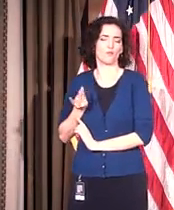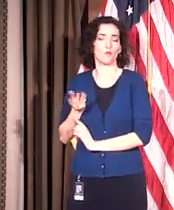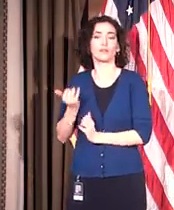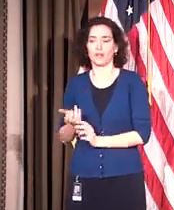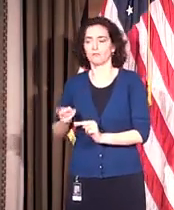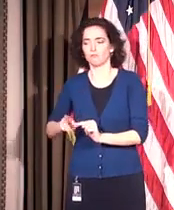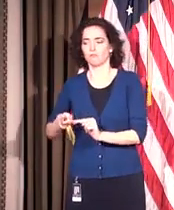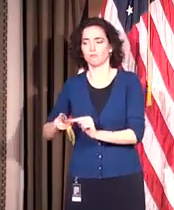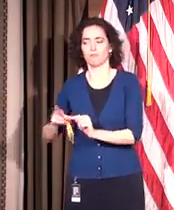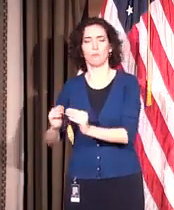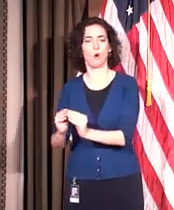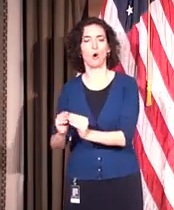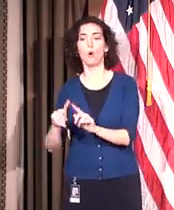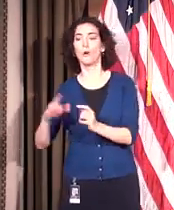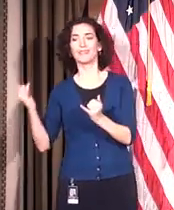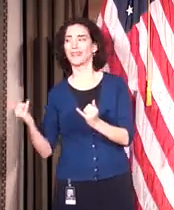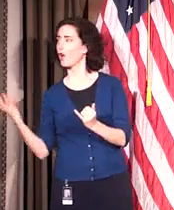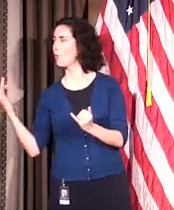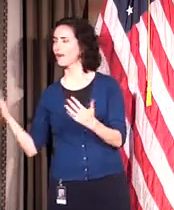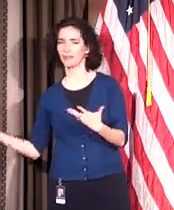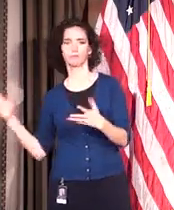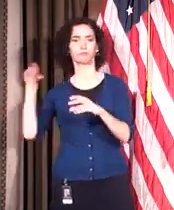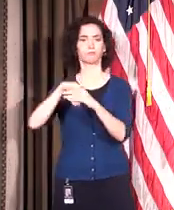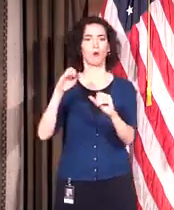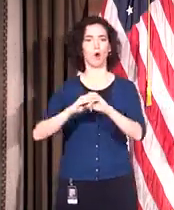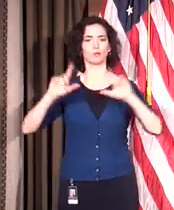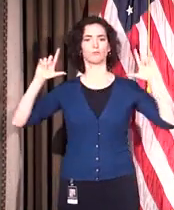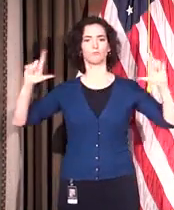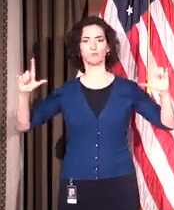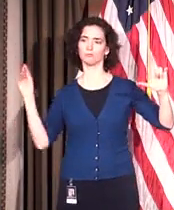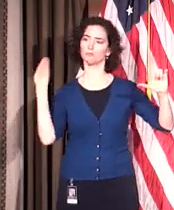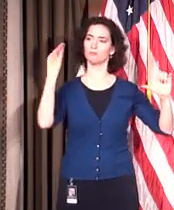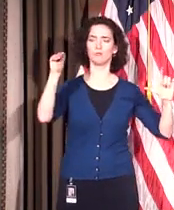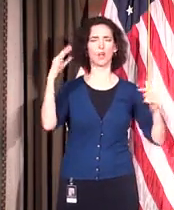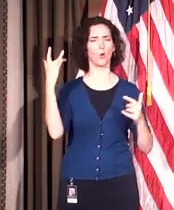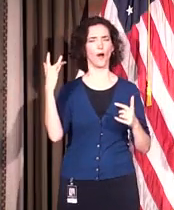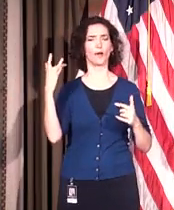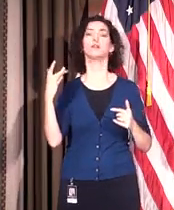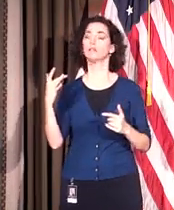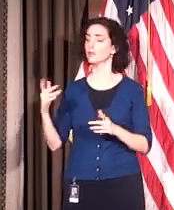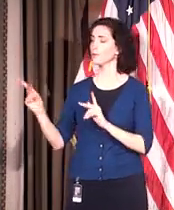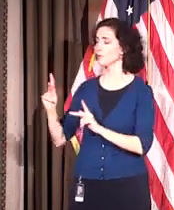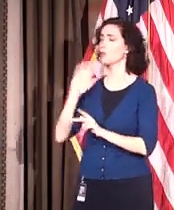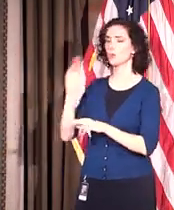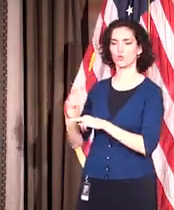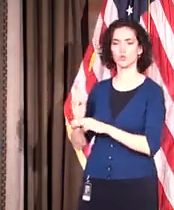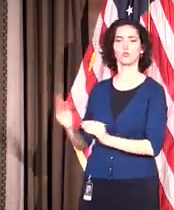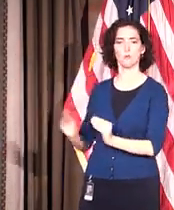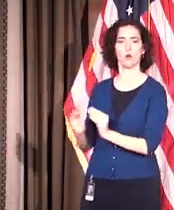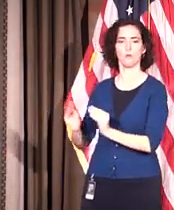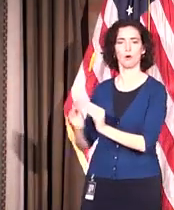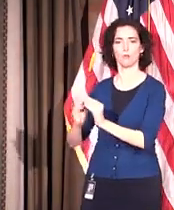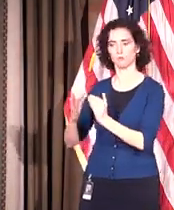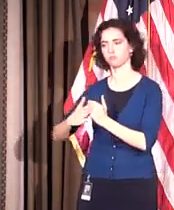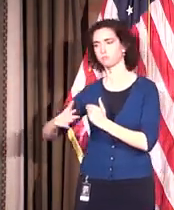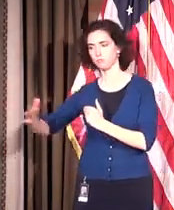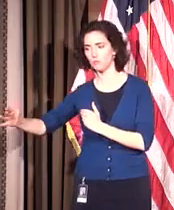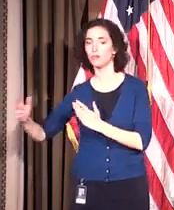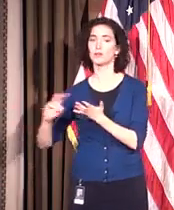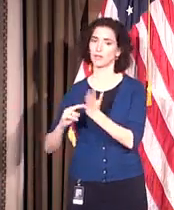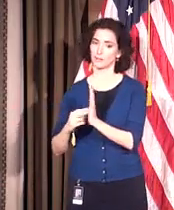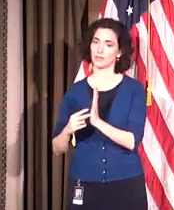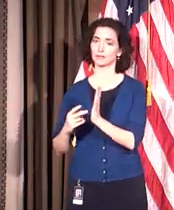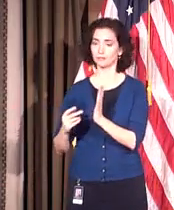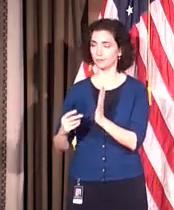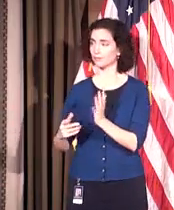now. And the reason why they're being incorporated now is because they're going to continue to be used in increasing numbers. And we need to make sure, particularly